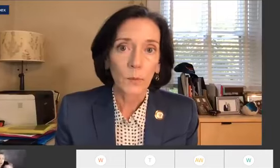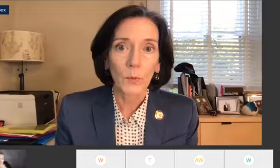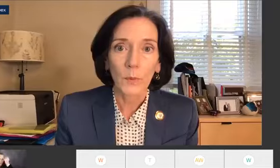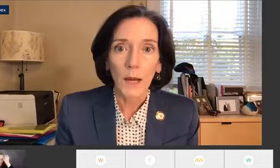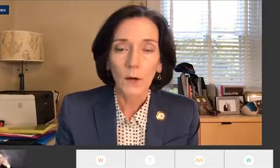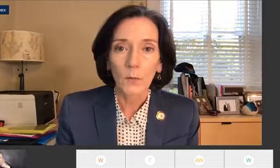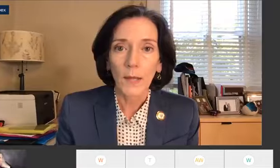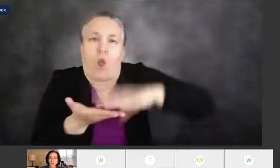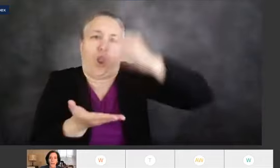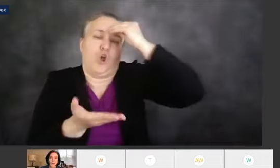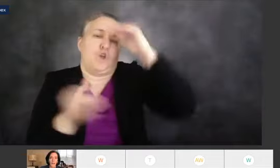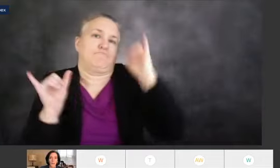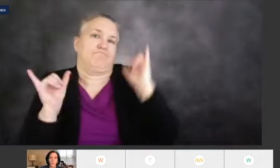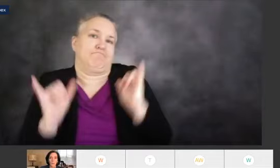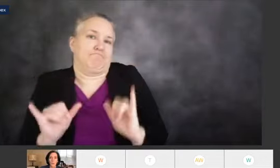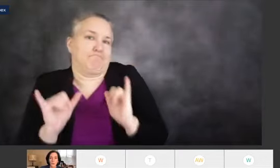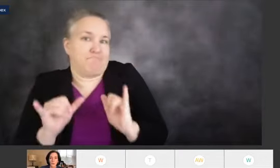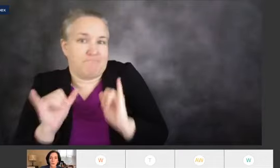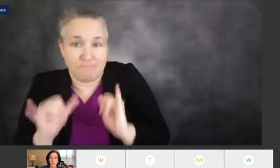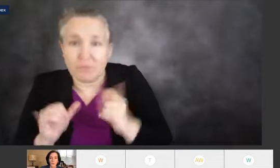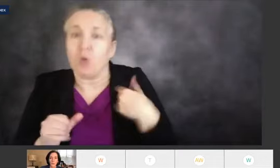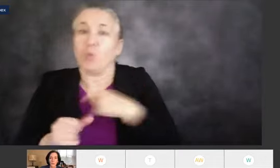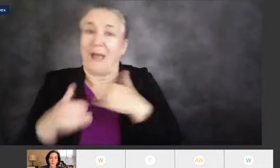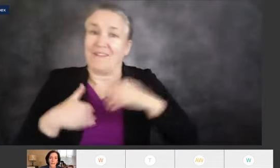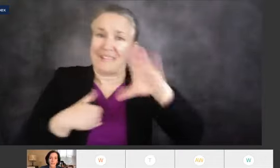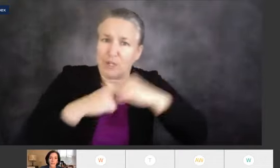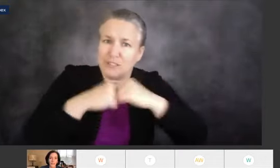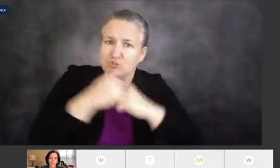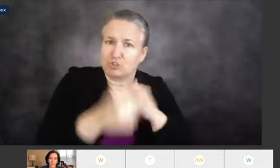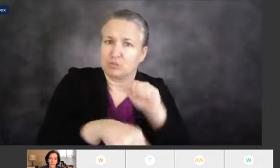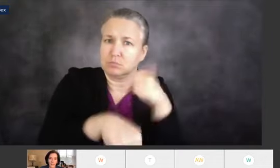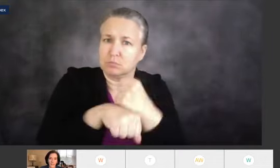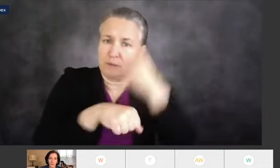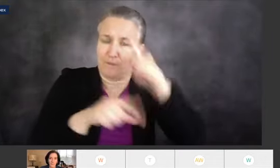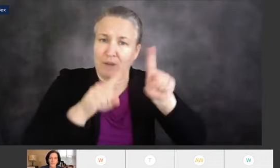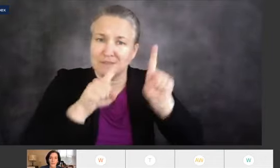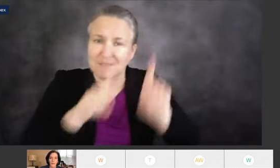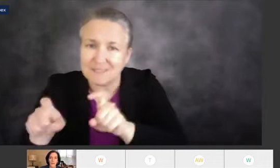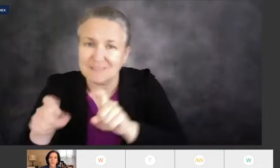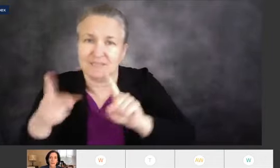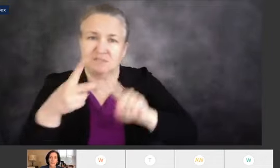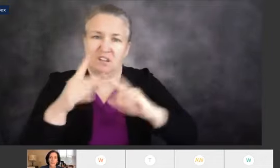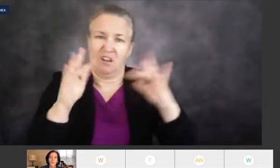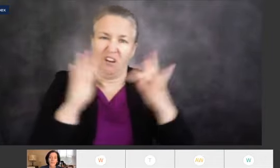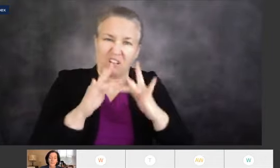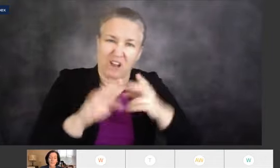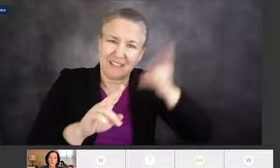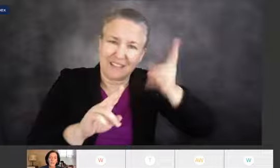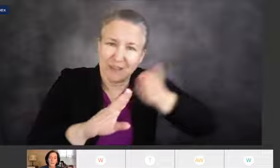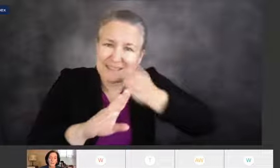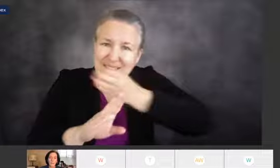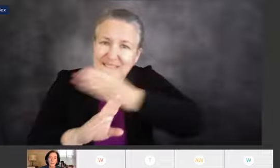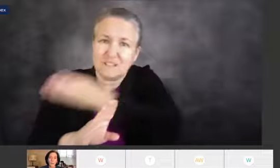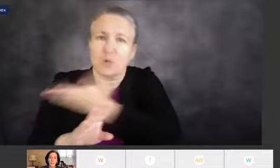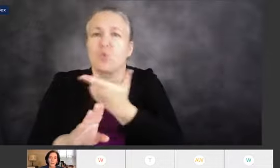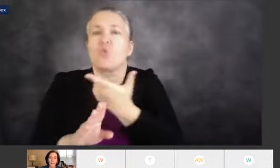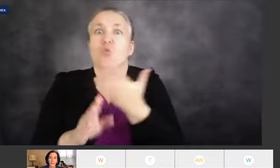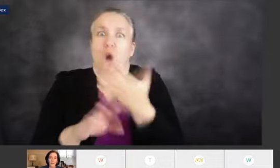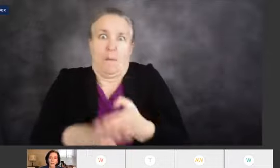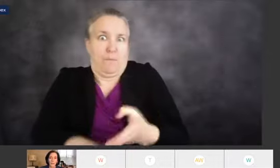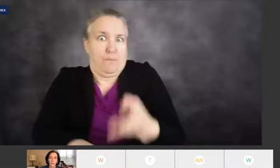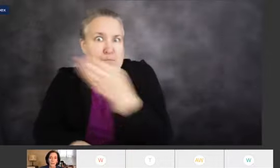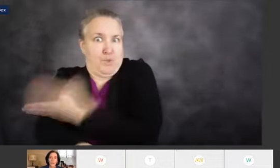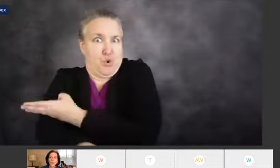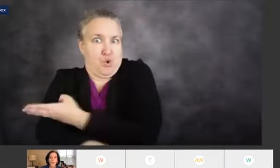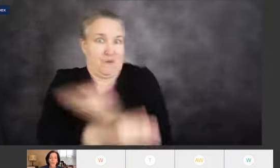better prepared. We have a whole county infrastructure in terms of testing and contact tracing that is significantly better than it was back